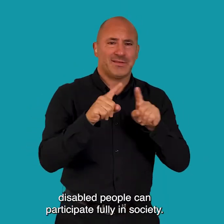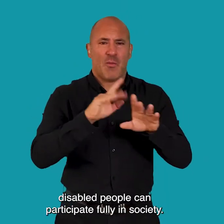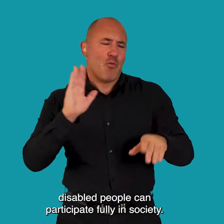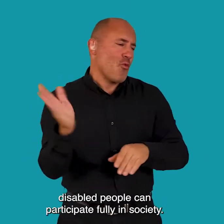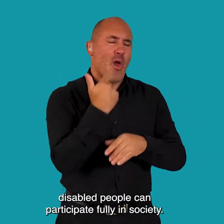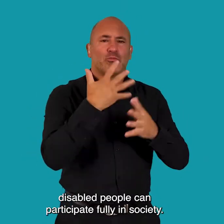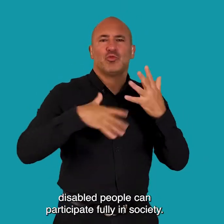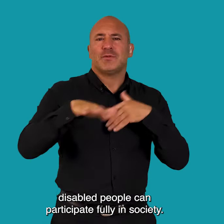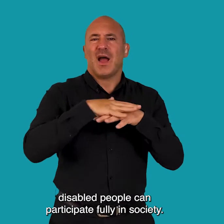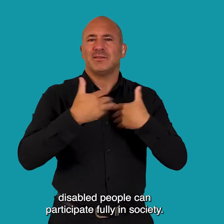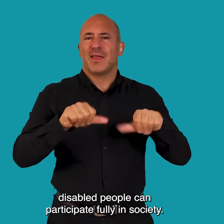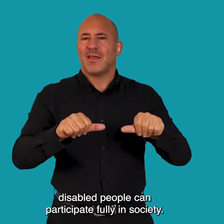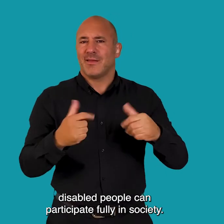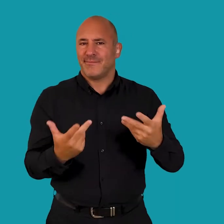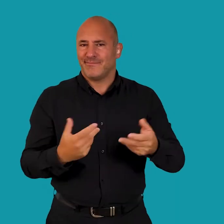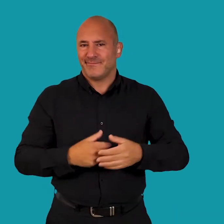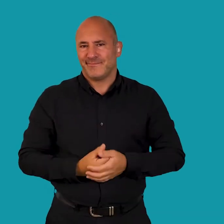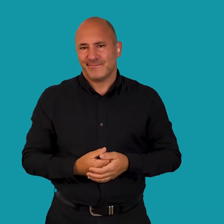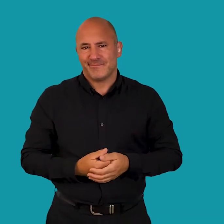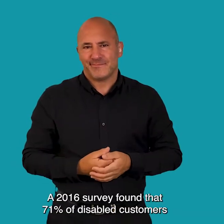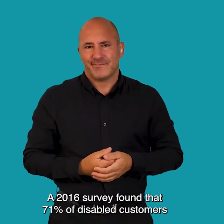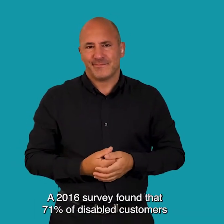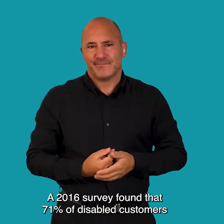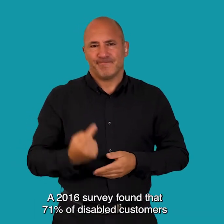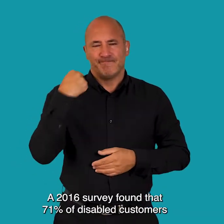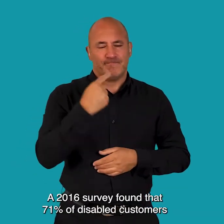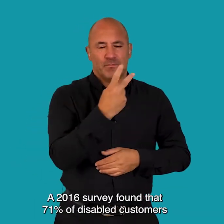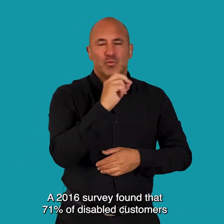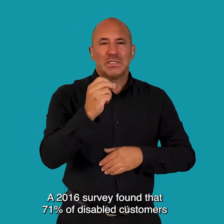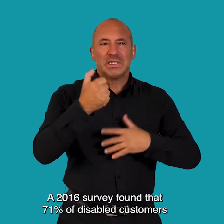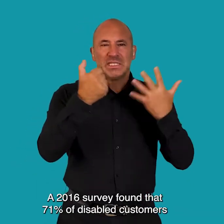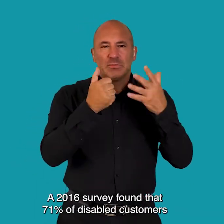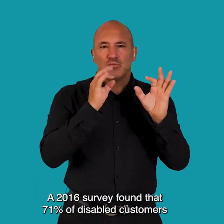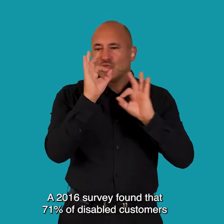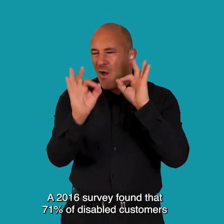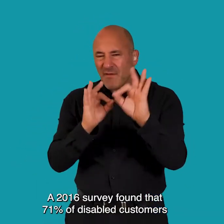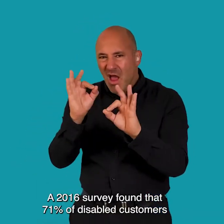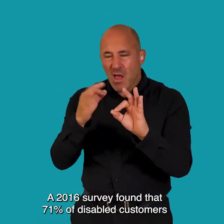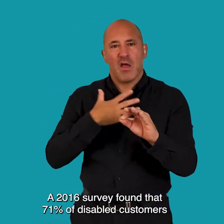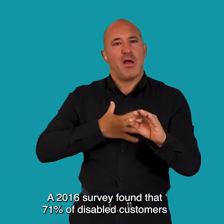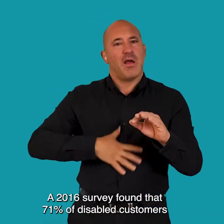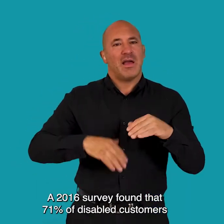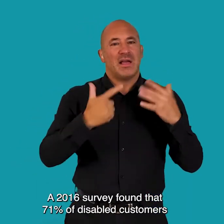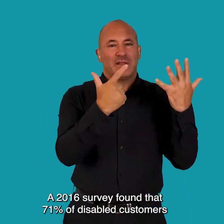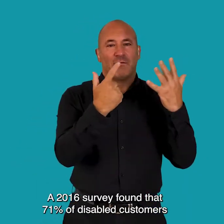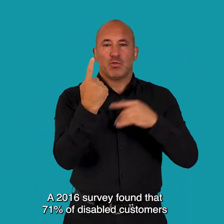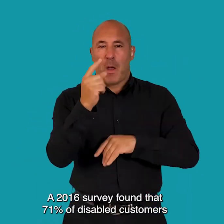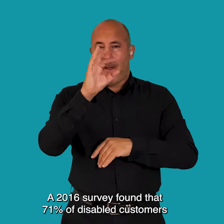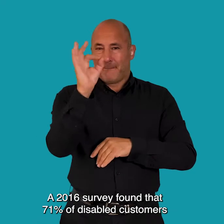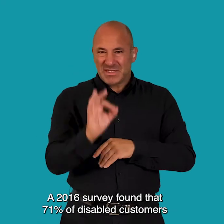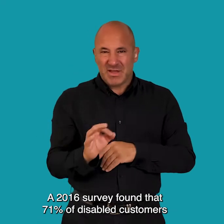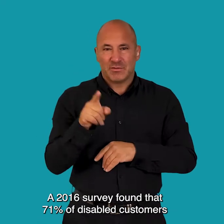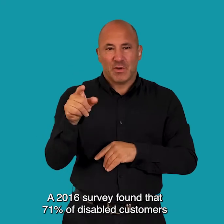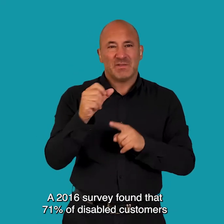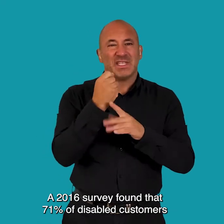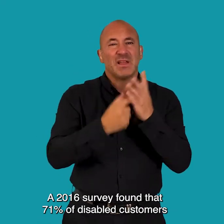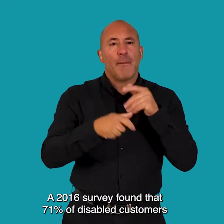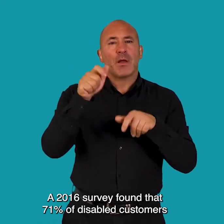participate fully in society. A 2016 survey found that 71% of disabled